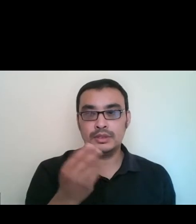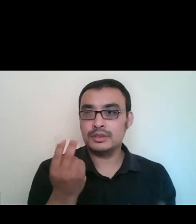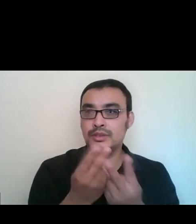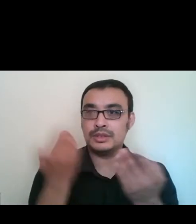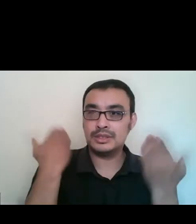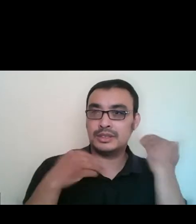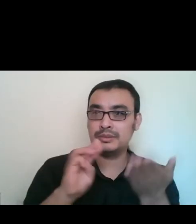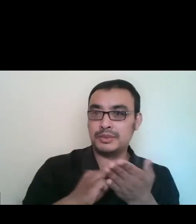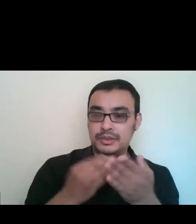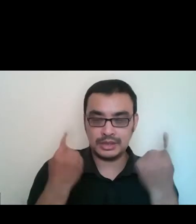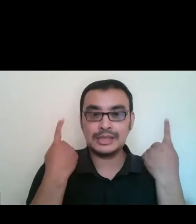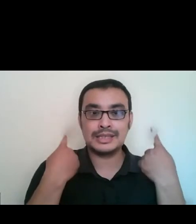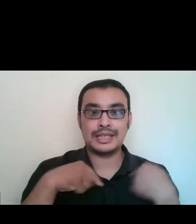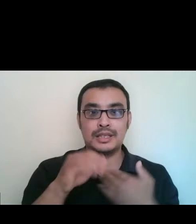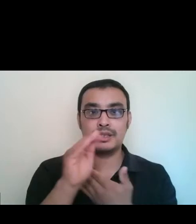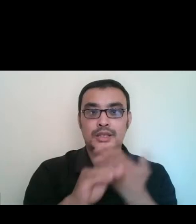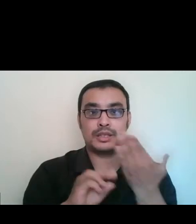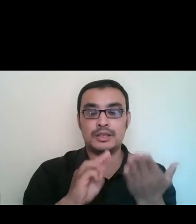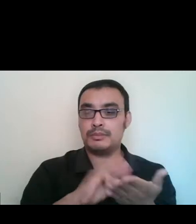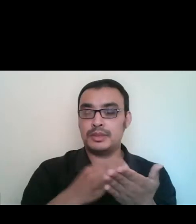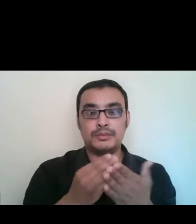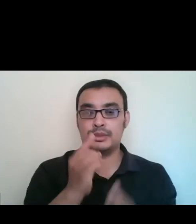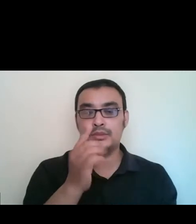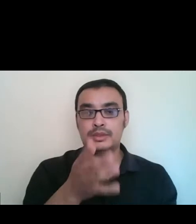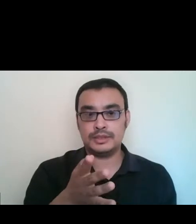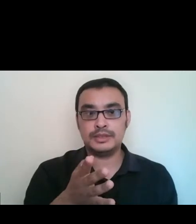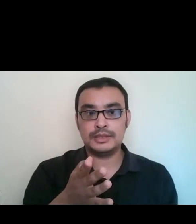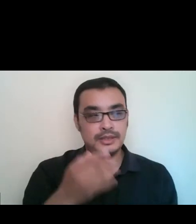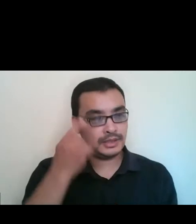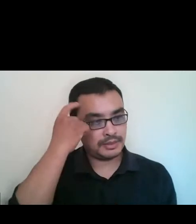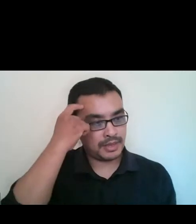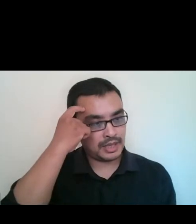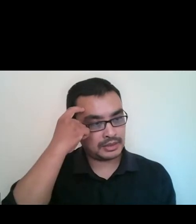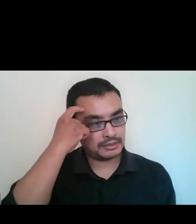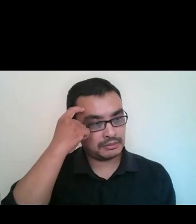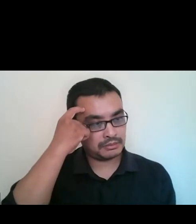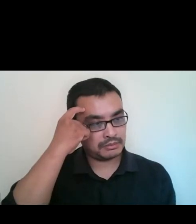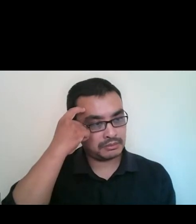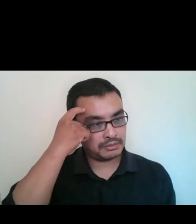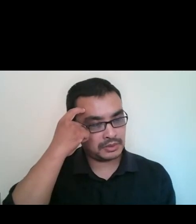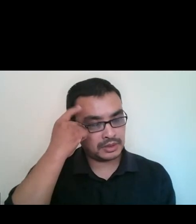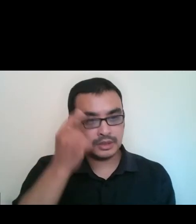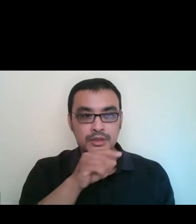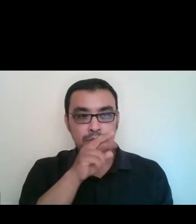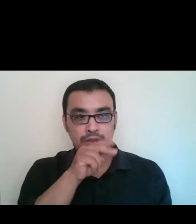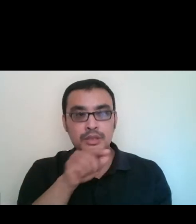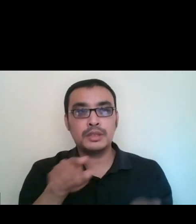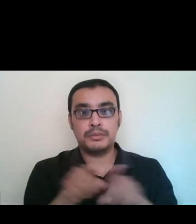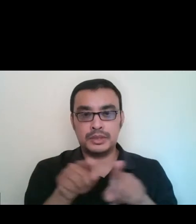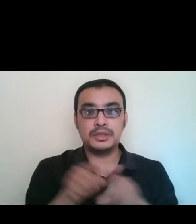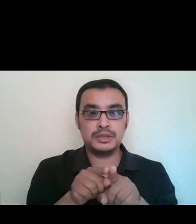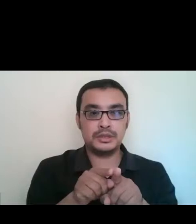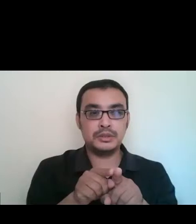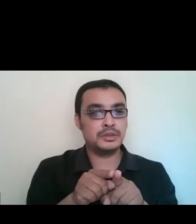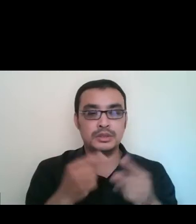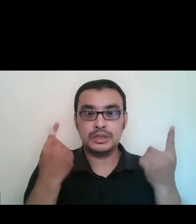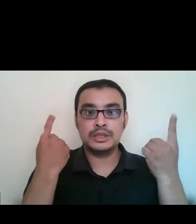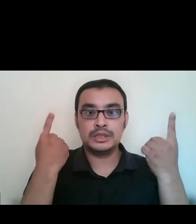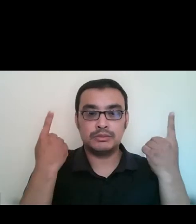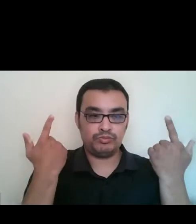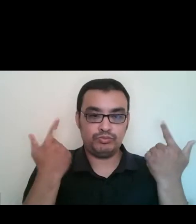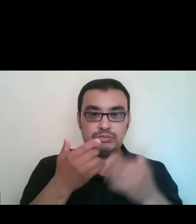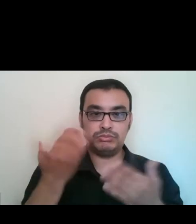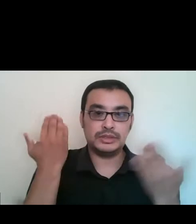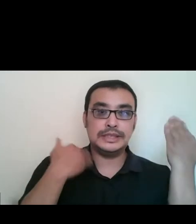just physical. It's also mental, it's also verbal, and it's also larger than what we